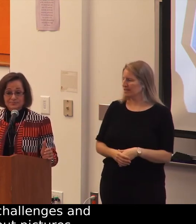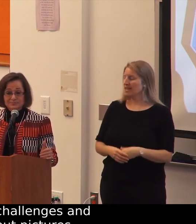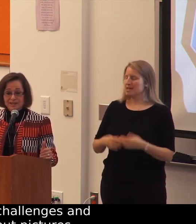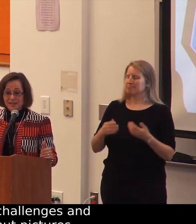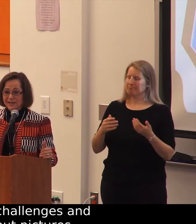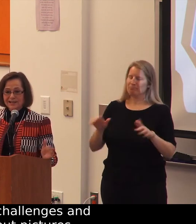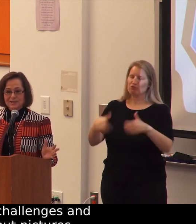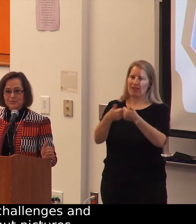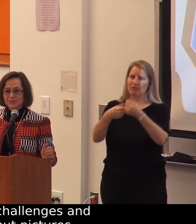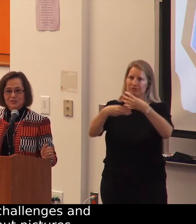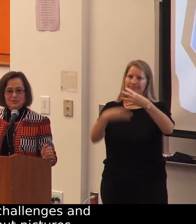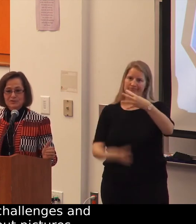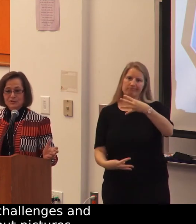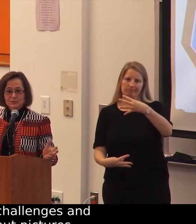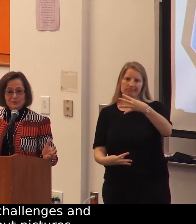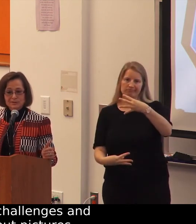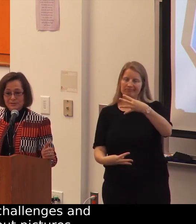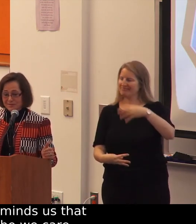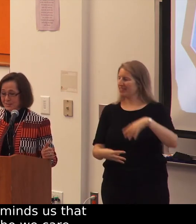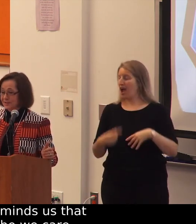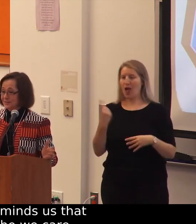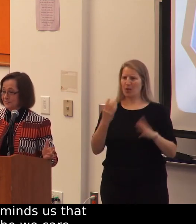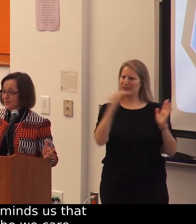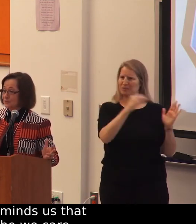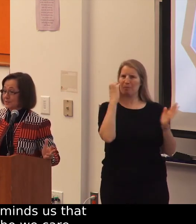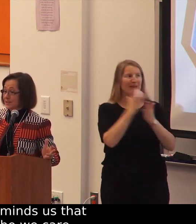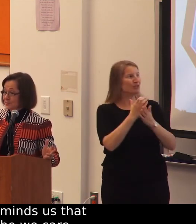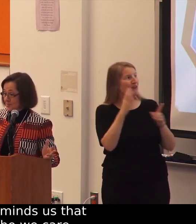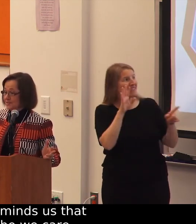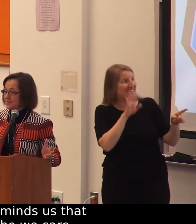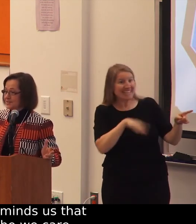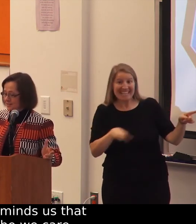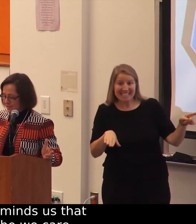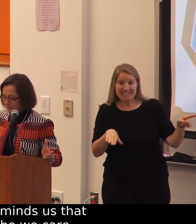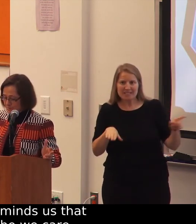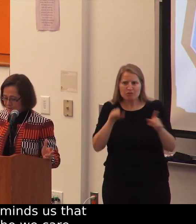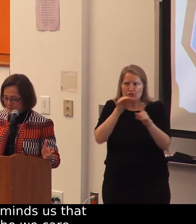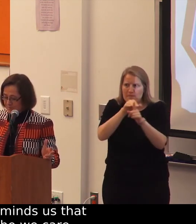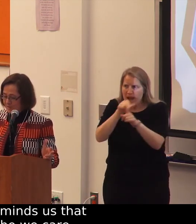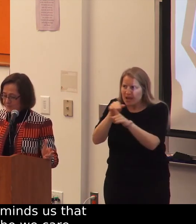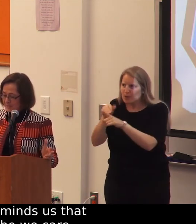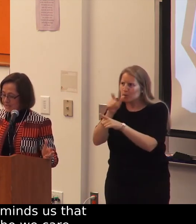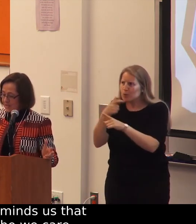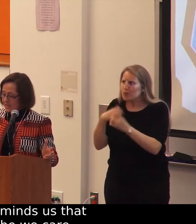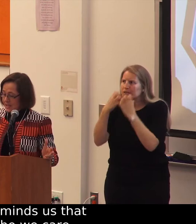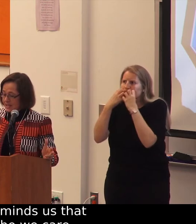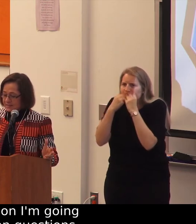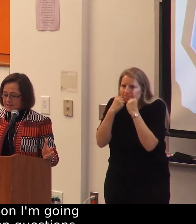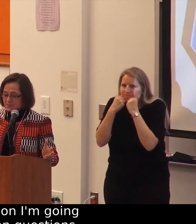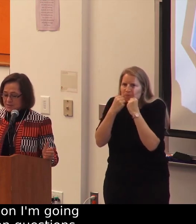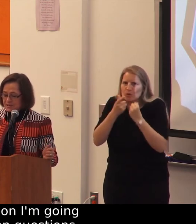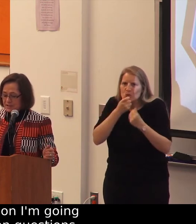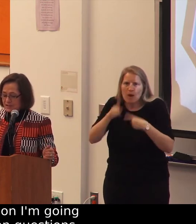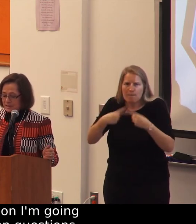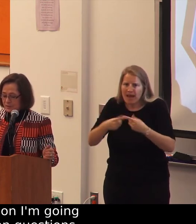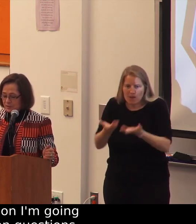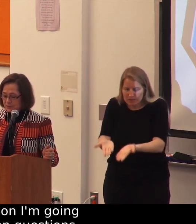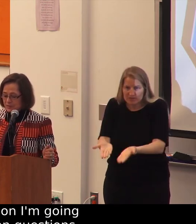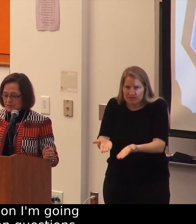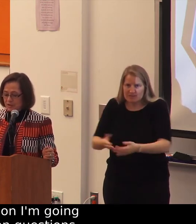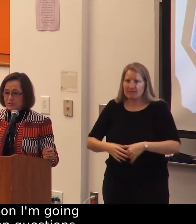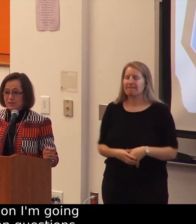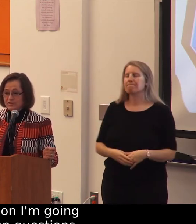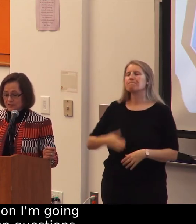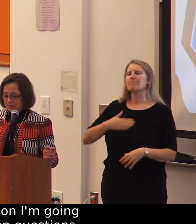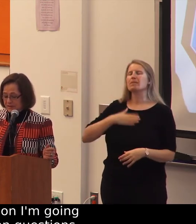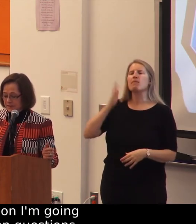challenges. And I like to put pictures of children, right? Because in fact that reminds us that that's who we care about. And in this presentation, I'm going to